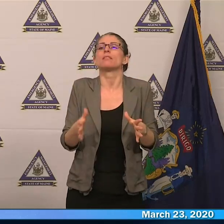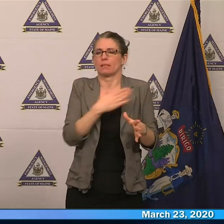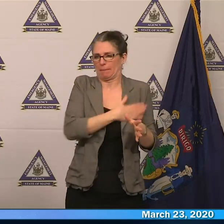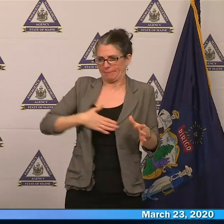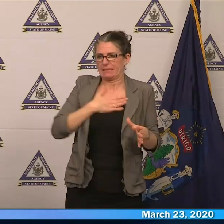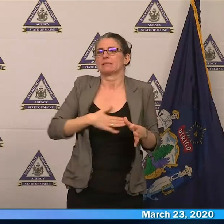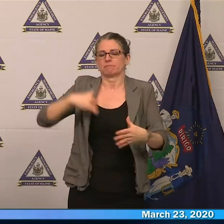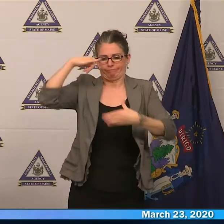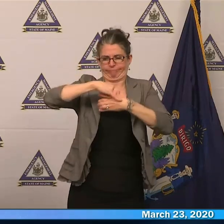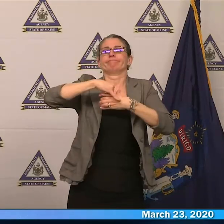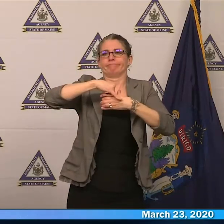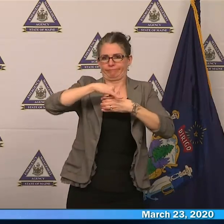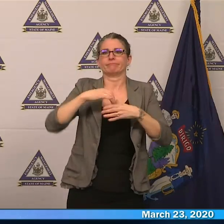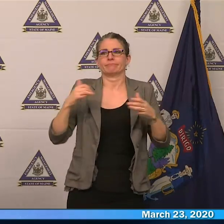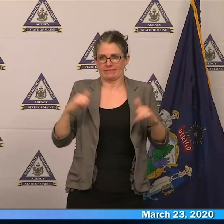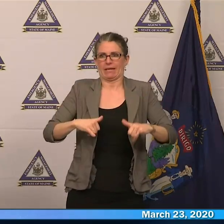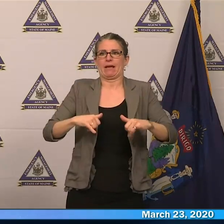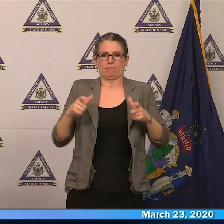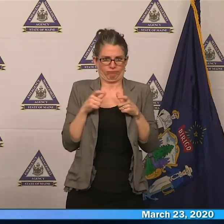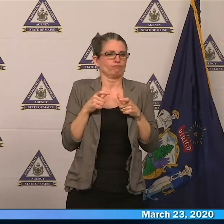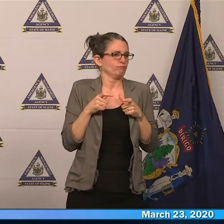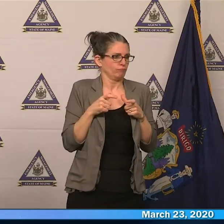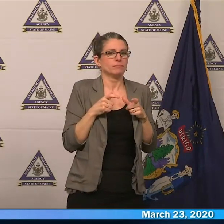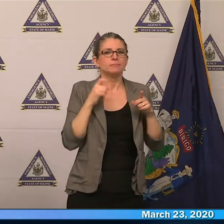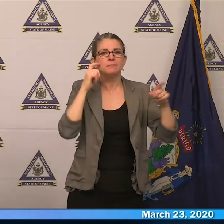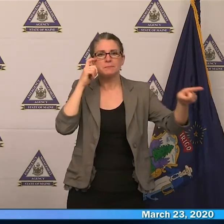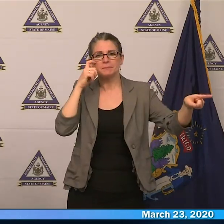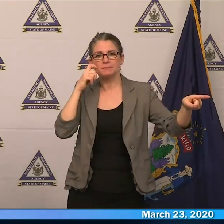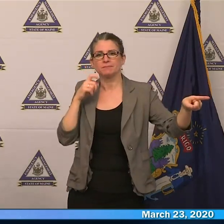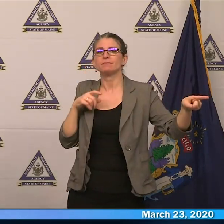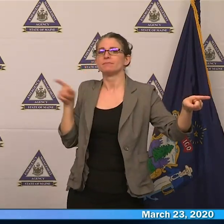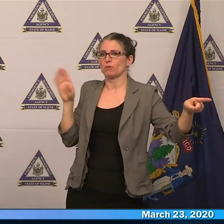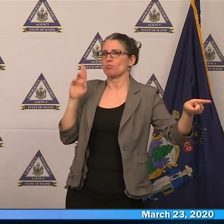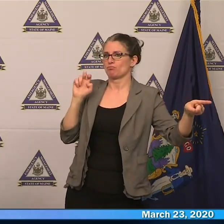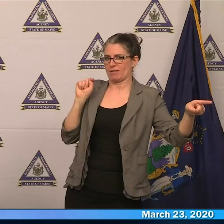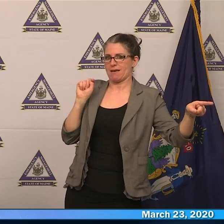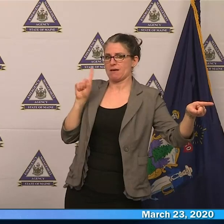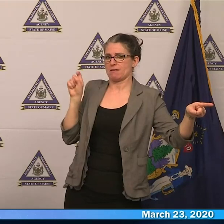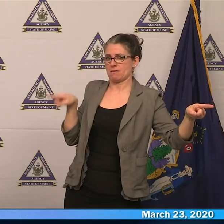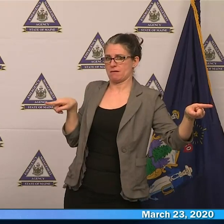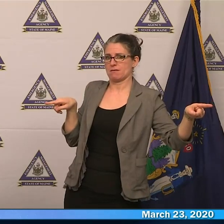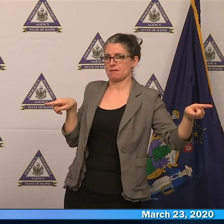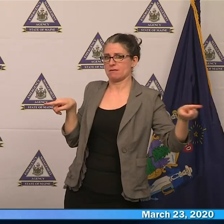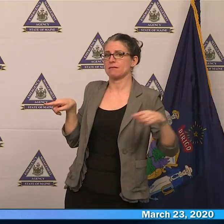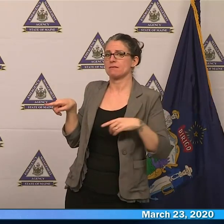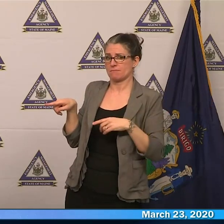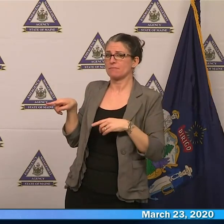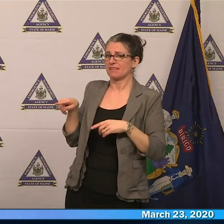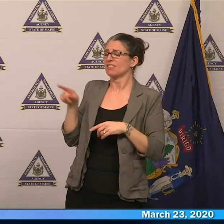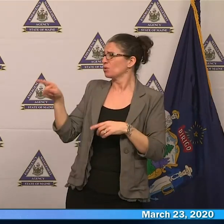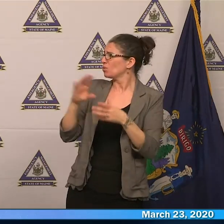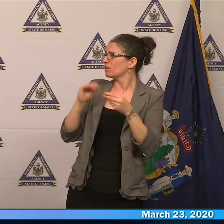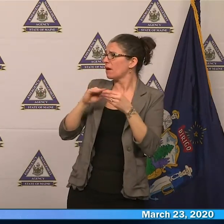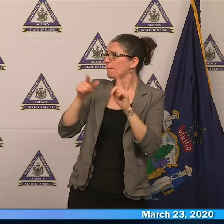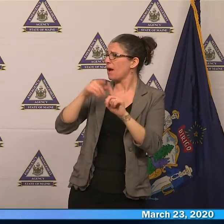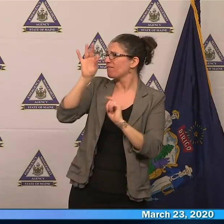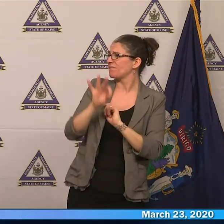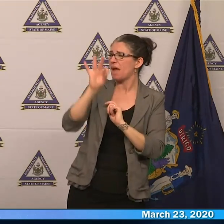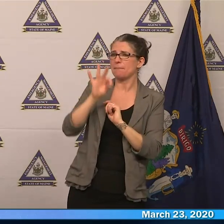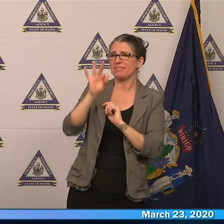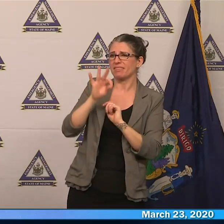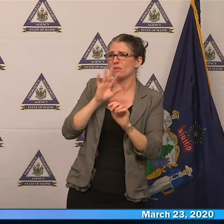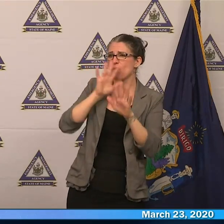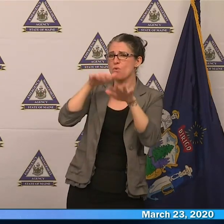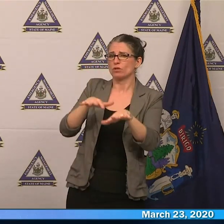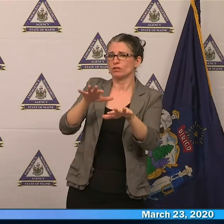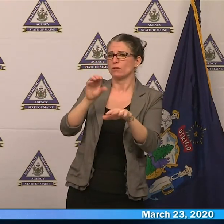I'm gonna go back over to Brad, and then we'll come back over. Yep, Brad. What can you say about the Ocean View and Falmouth cases? I think they said they were up to 6. Is that the latest number? Do you know how many